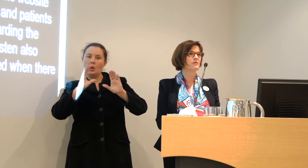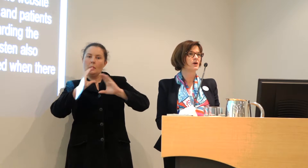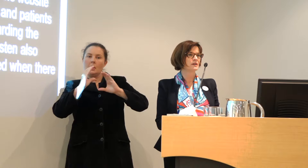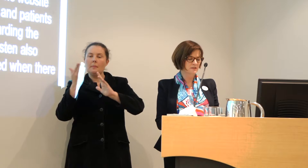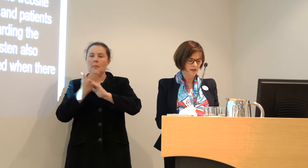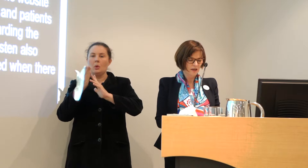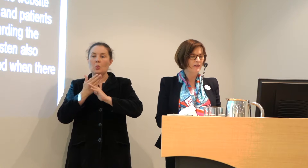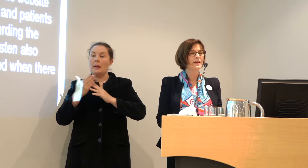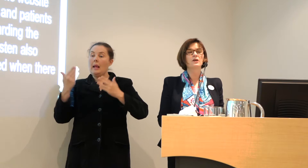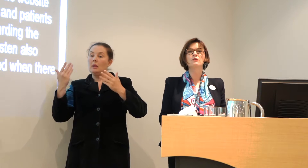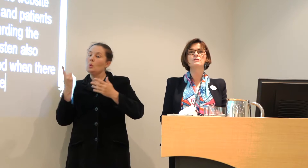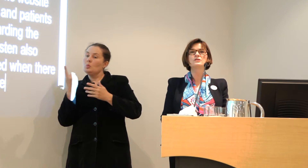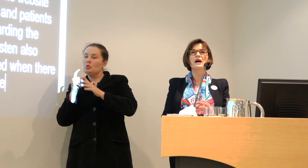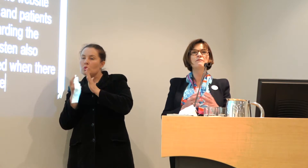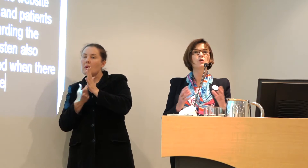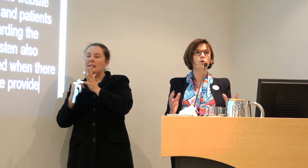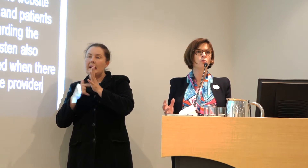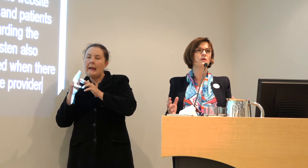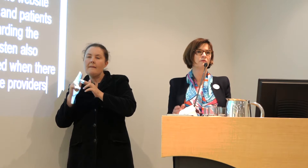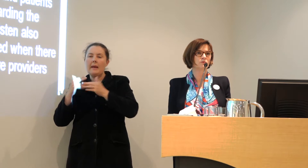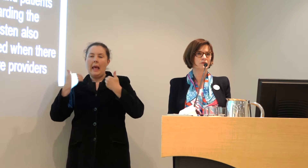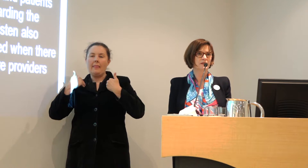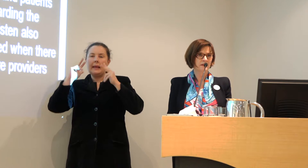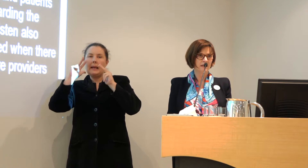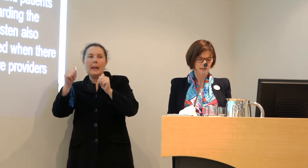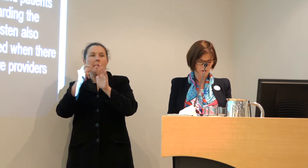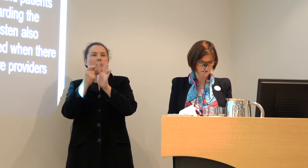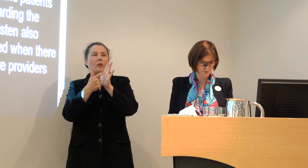healthcare providers, and that includes staff at all levels in any hospital.